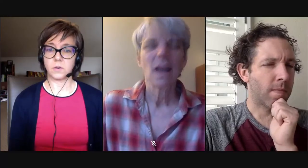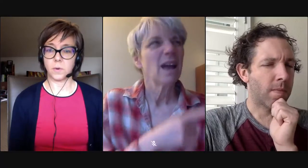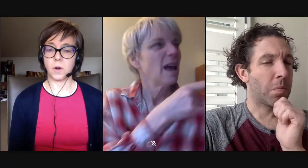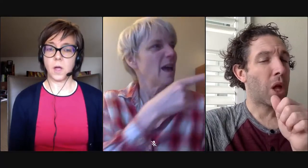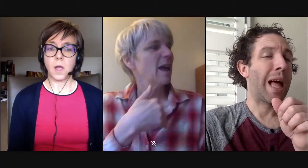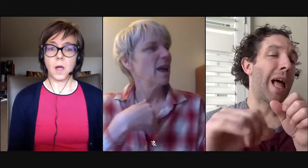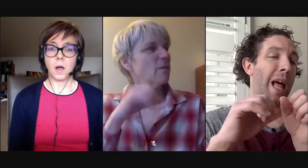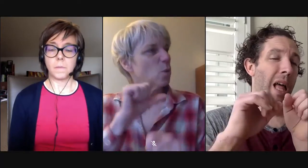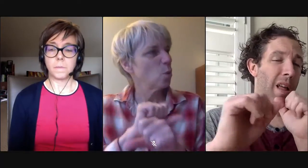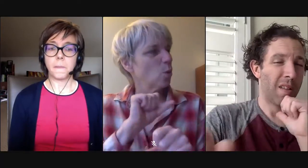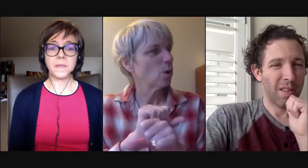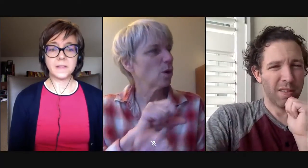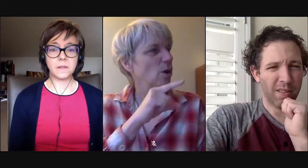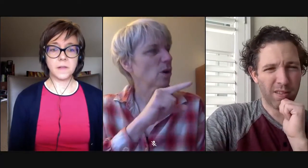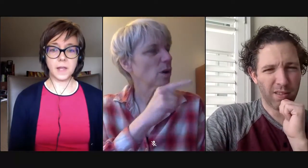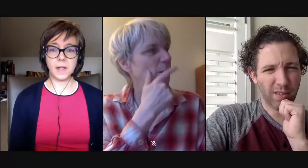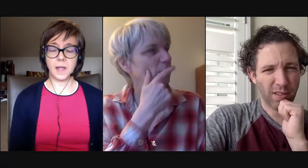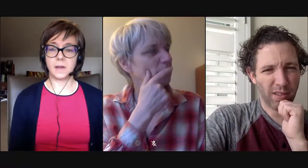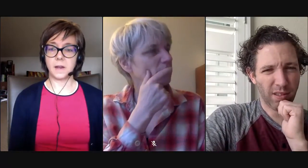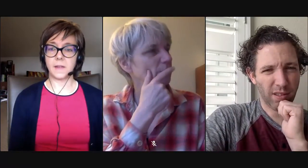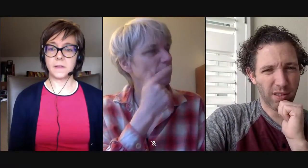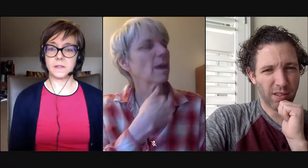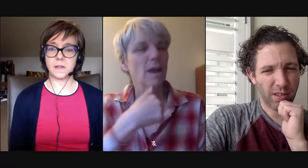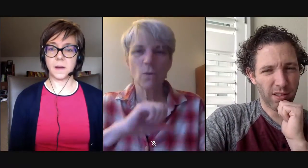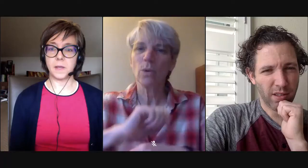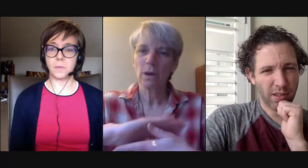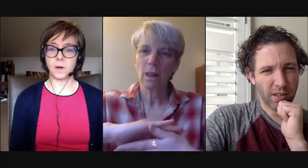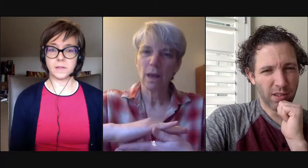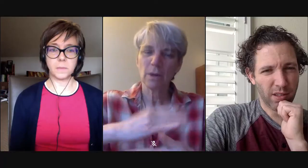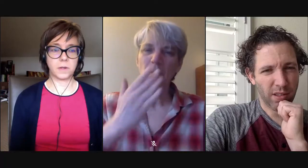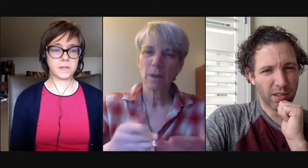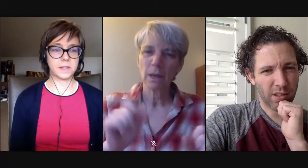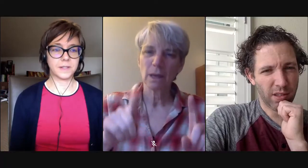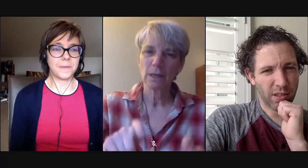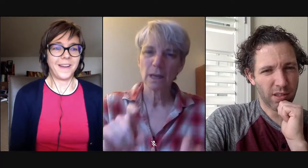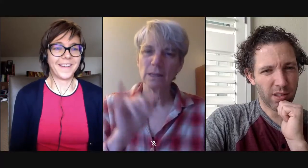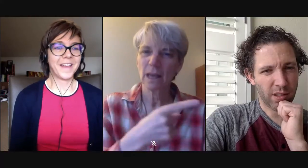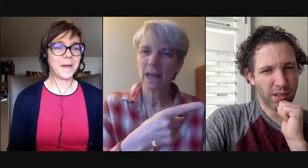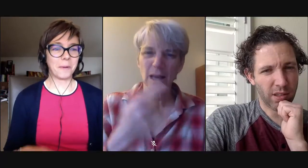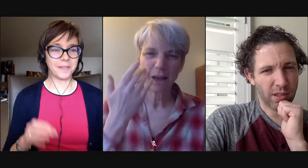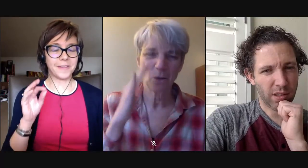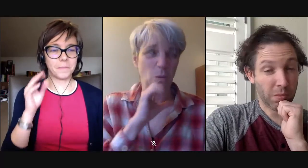interpreter. But that's the thing, and this is not me wanting to plug the system, but